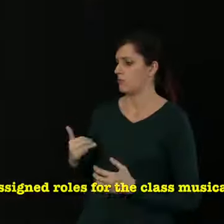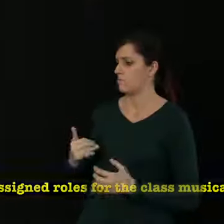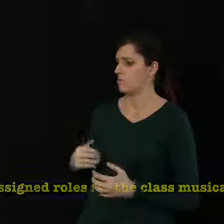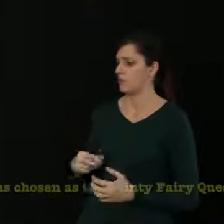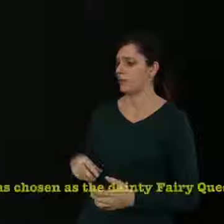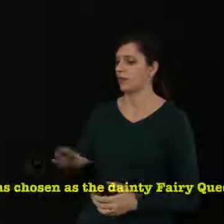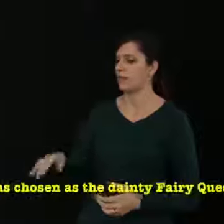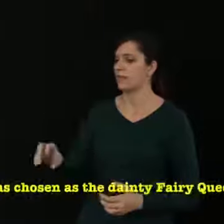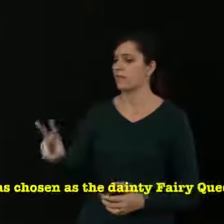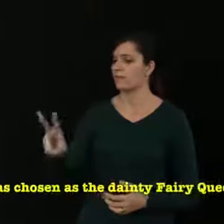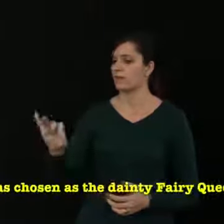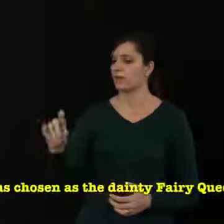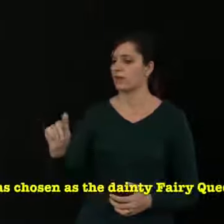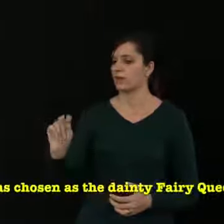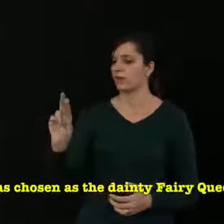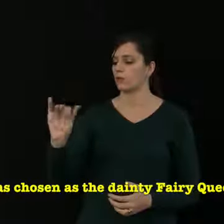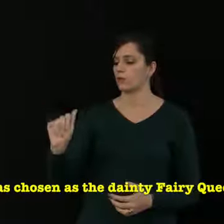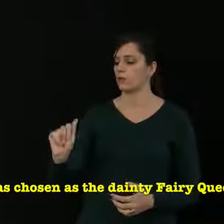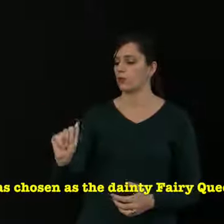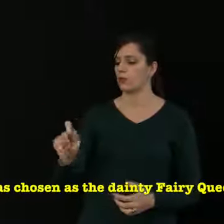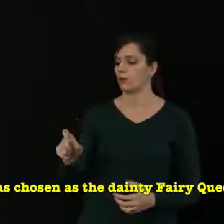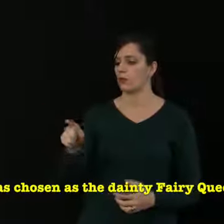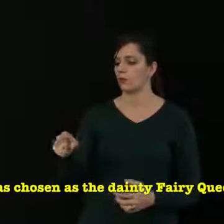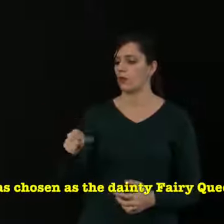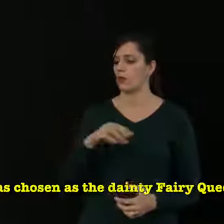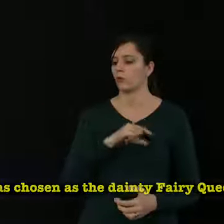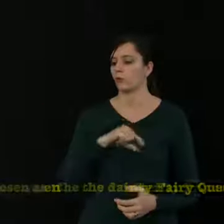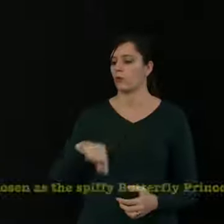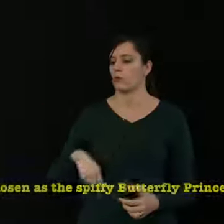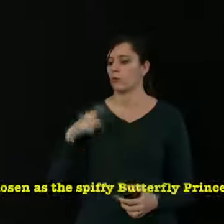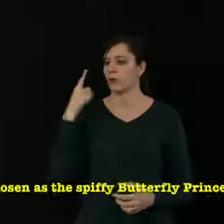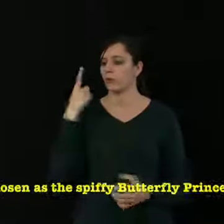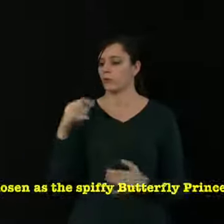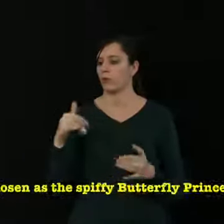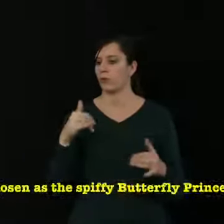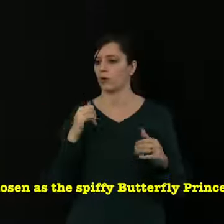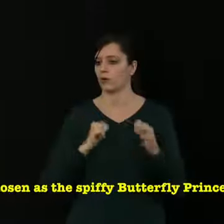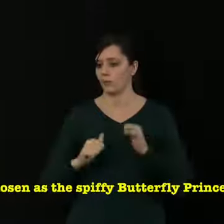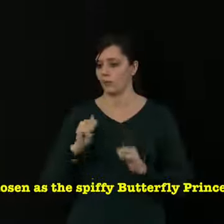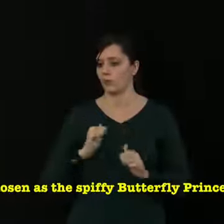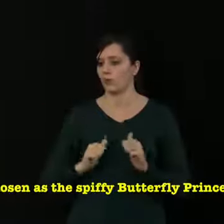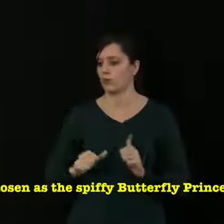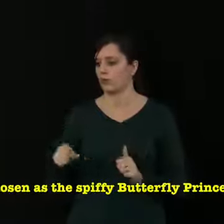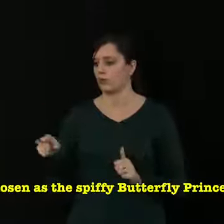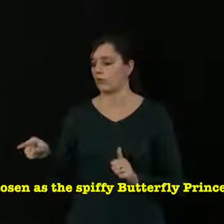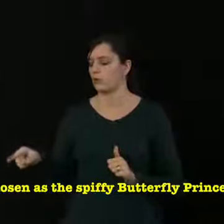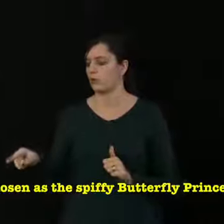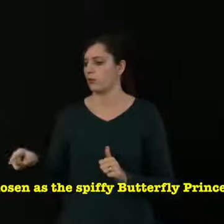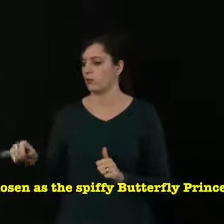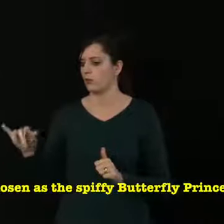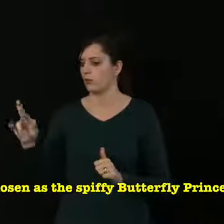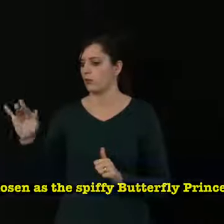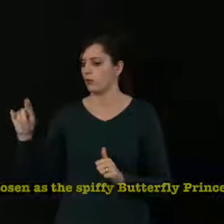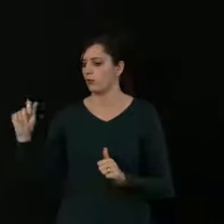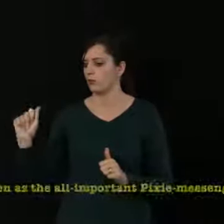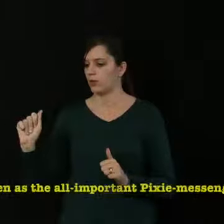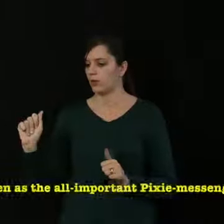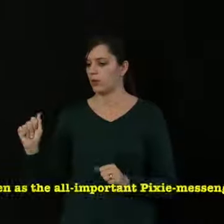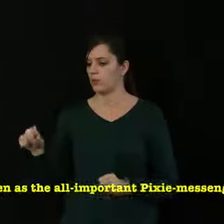musicale. Victoria was chosen as the dainty fairy queen. Rita was chosen as the spiffy butterfly princess. Jo